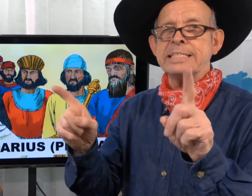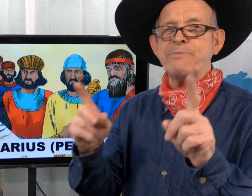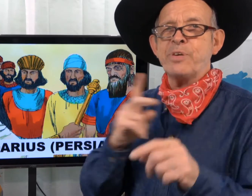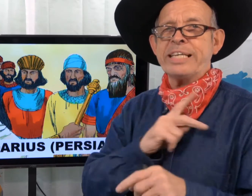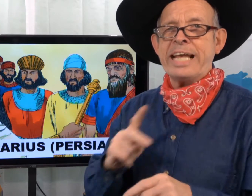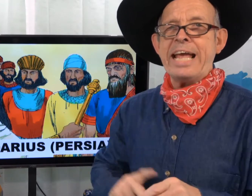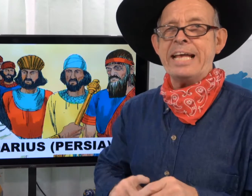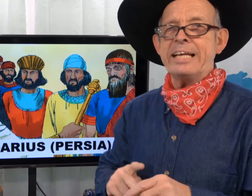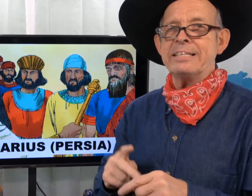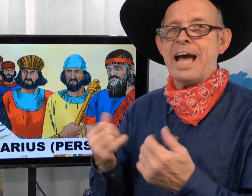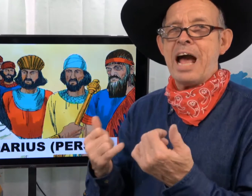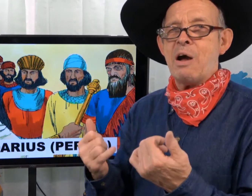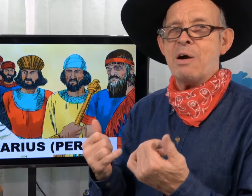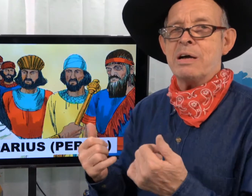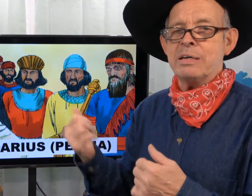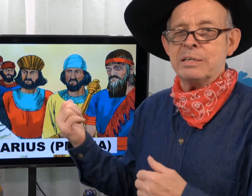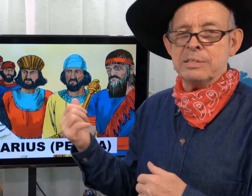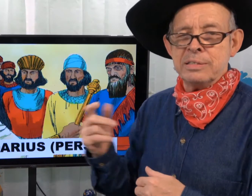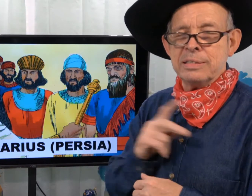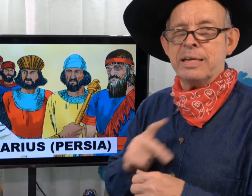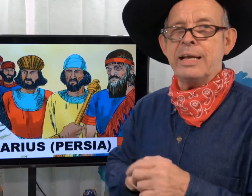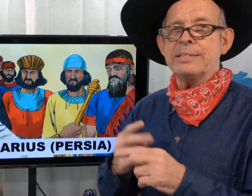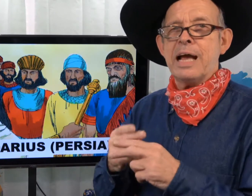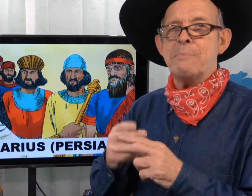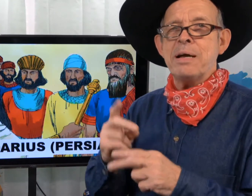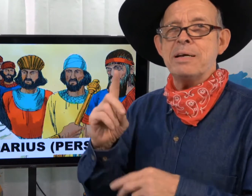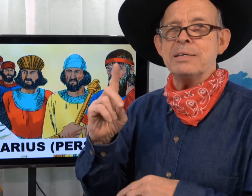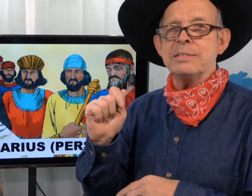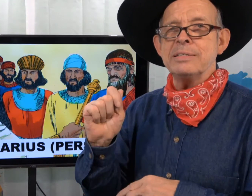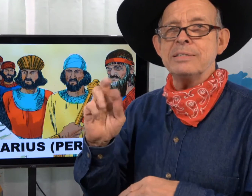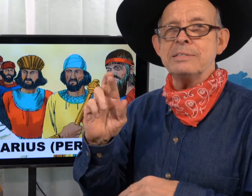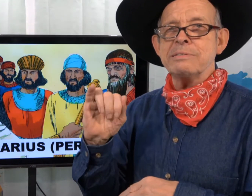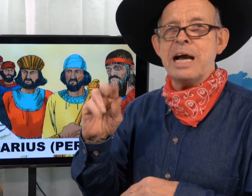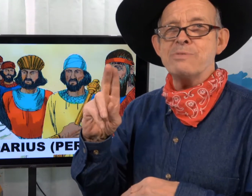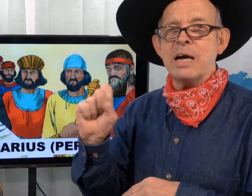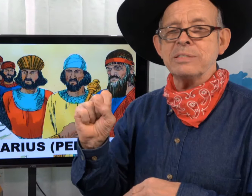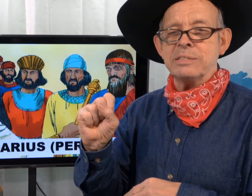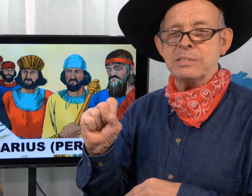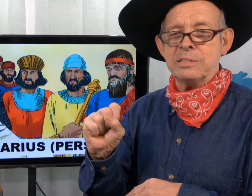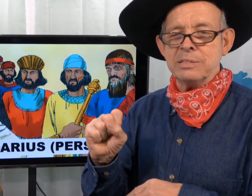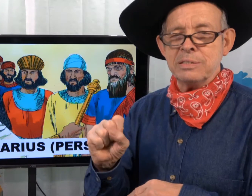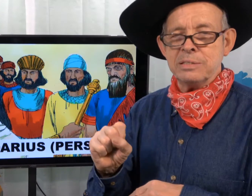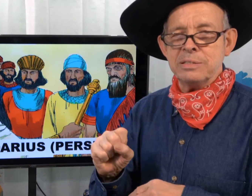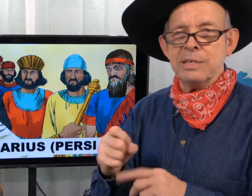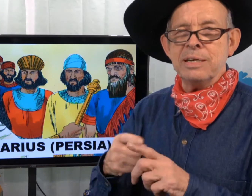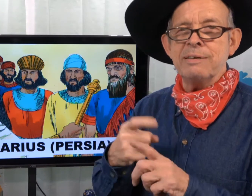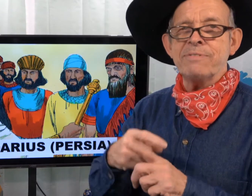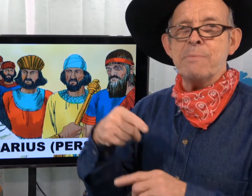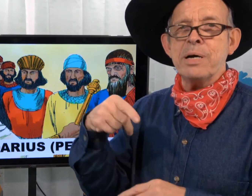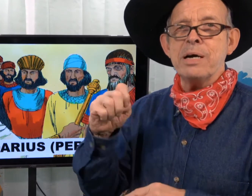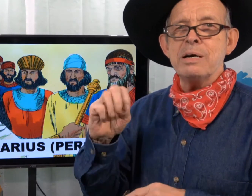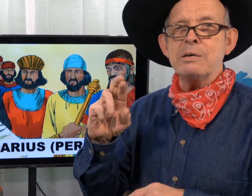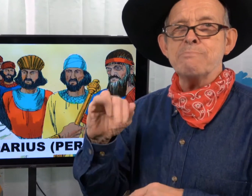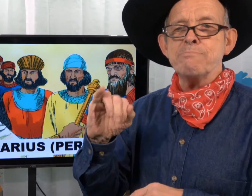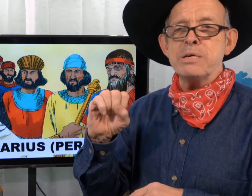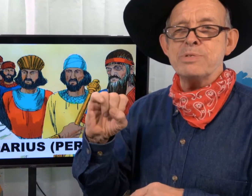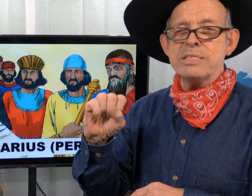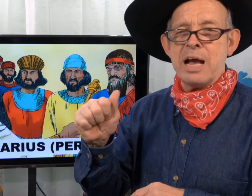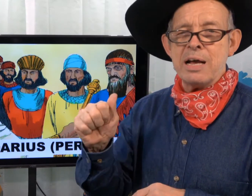Shifty King now, King name Cyrus from Persia,